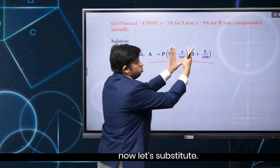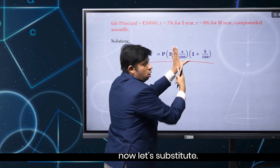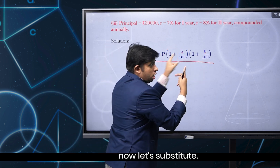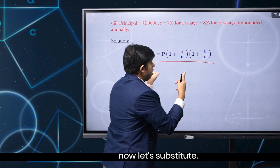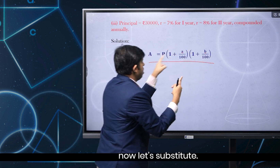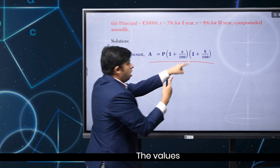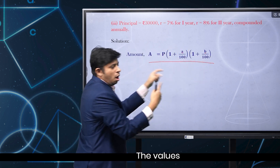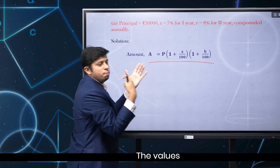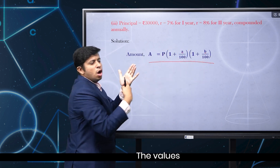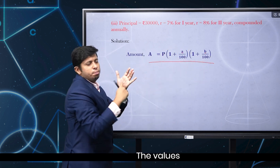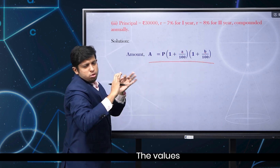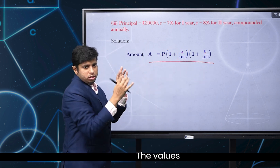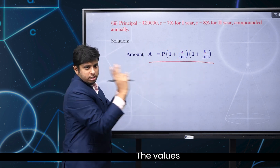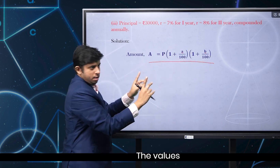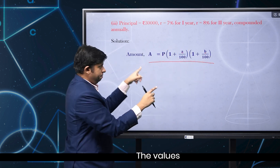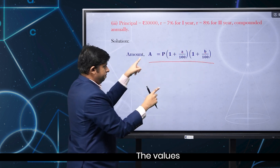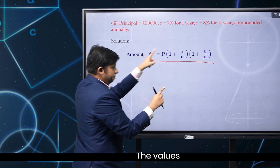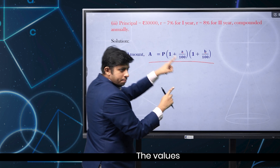Now let's substitute the values.